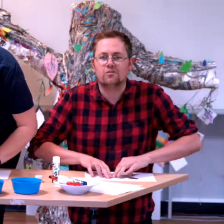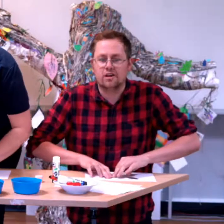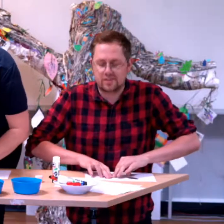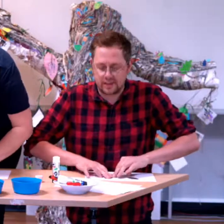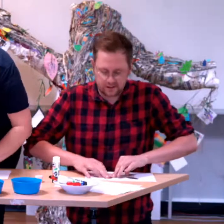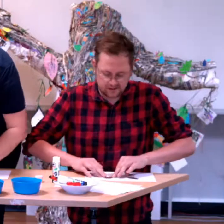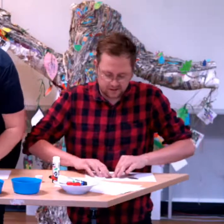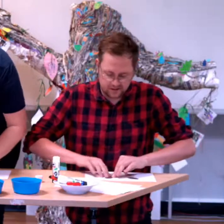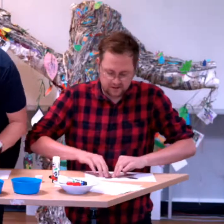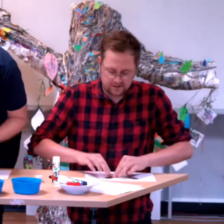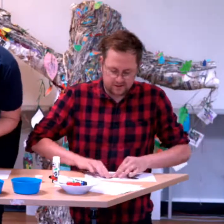right thing.